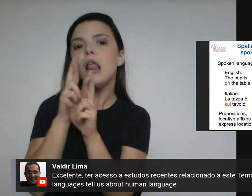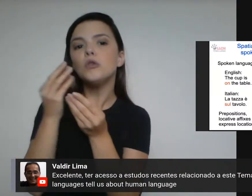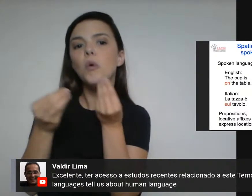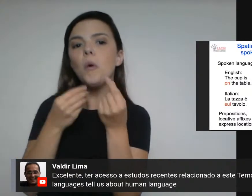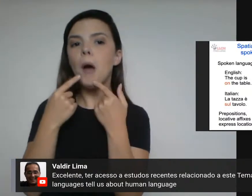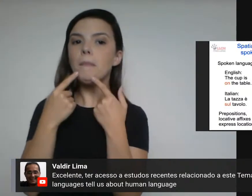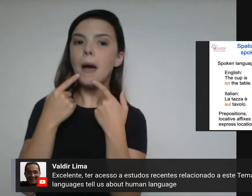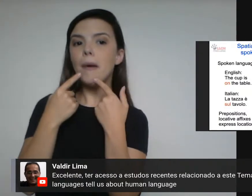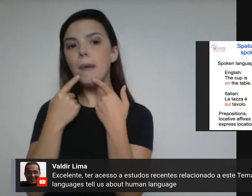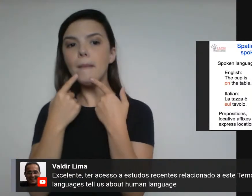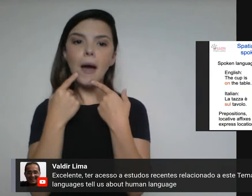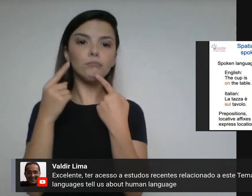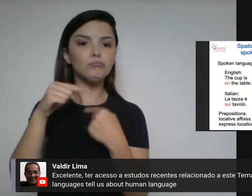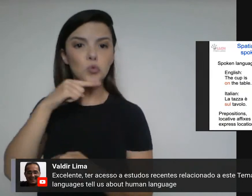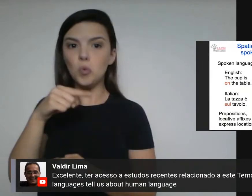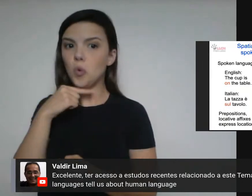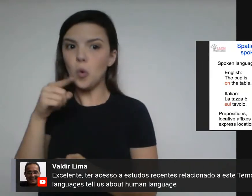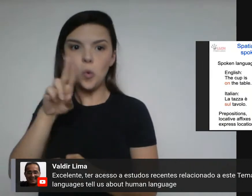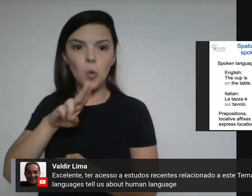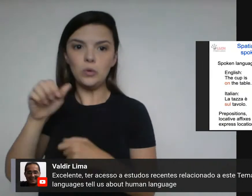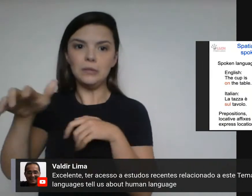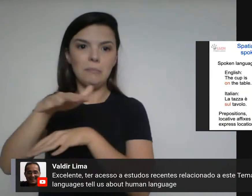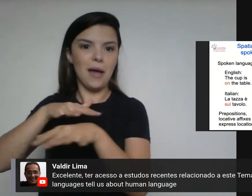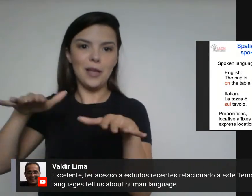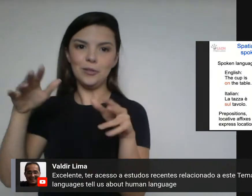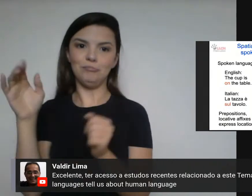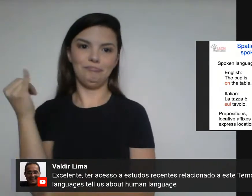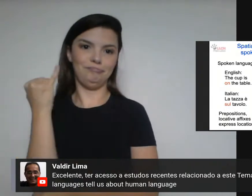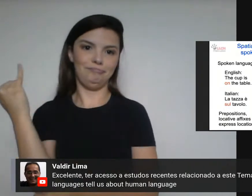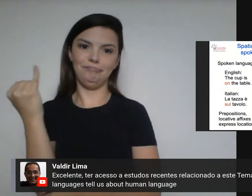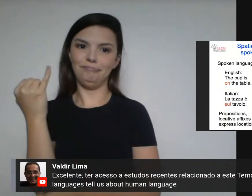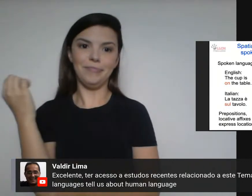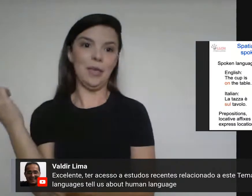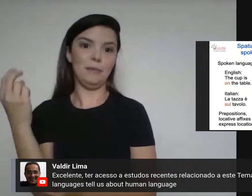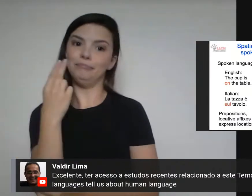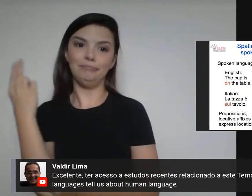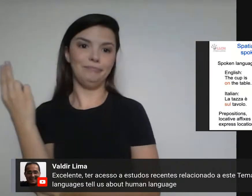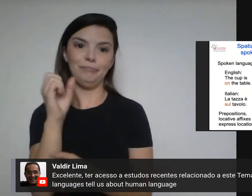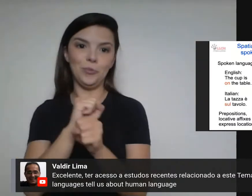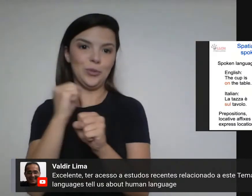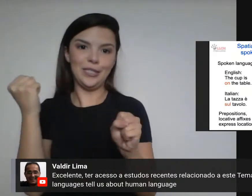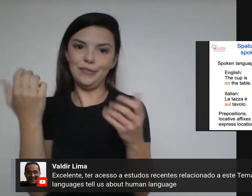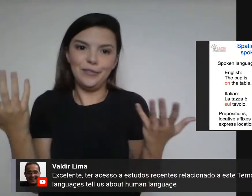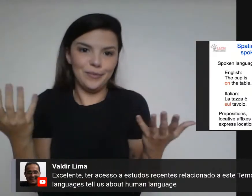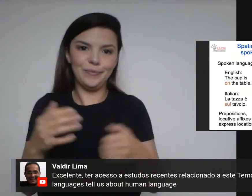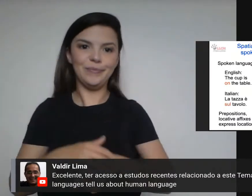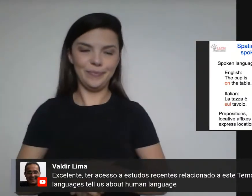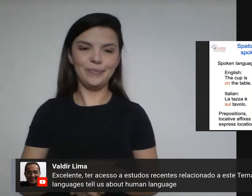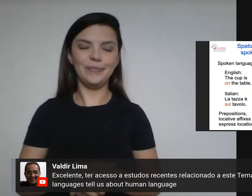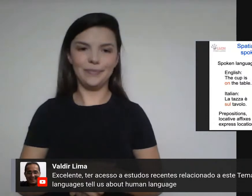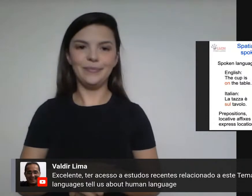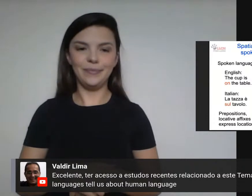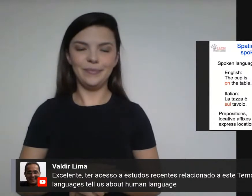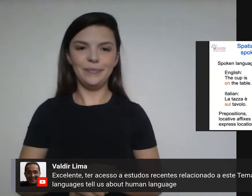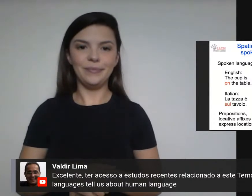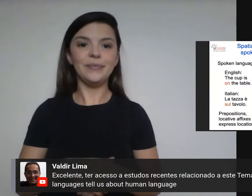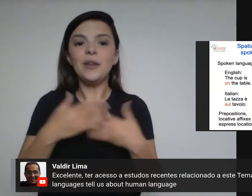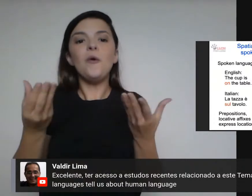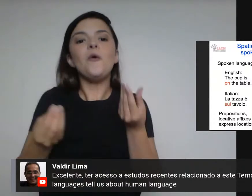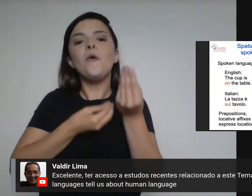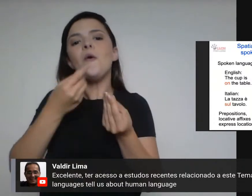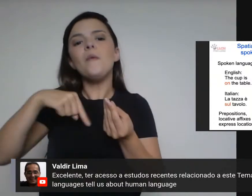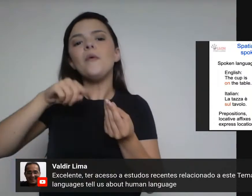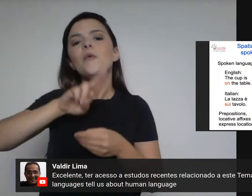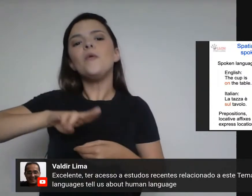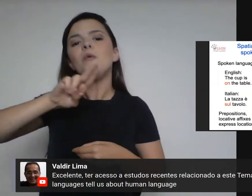configured in space, okay? So it's a difference in the articulators. And this strategy of expressing spatial locations seems